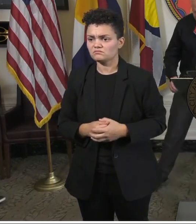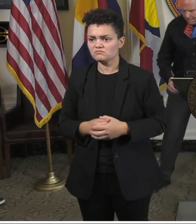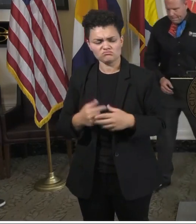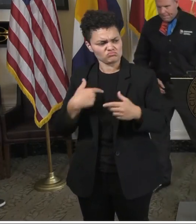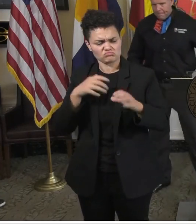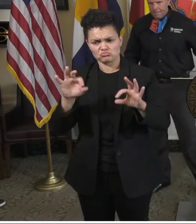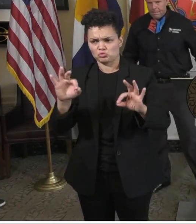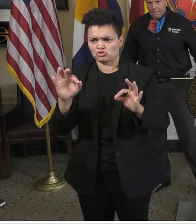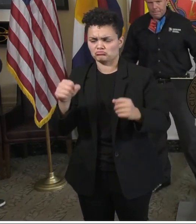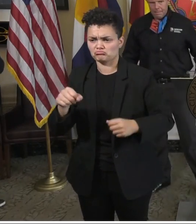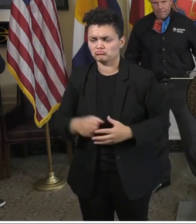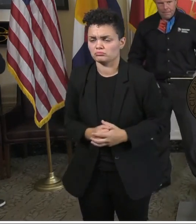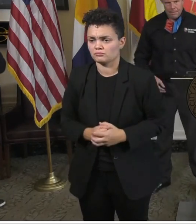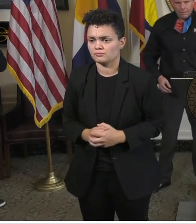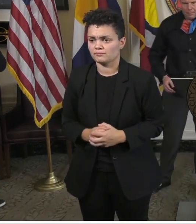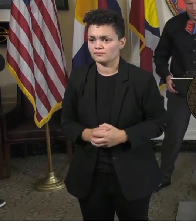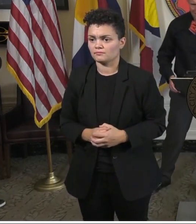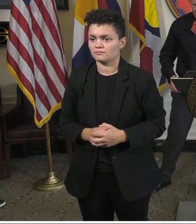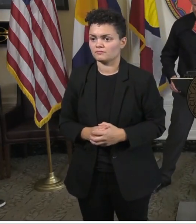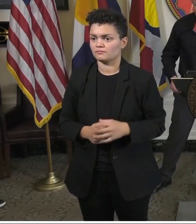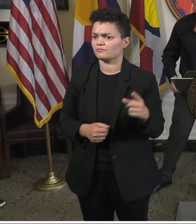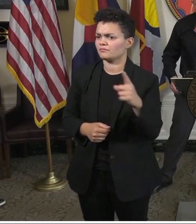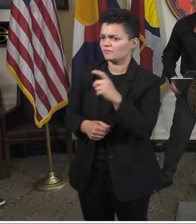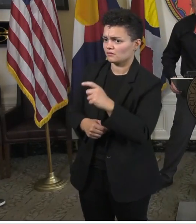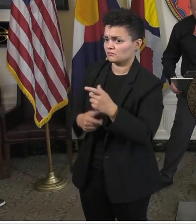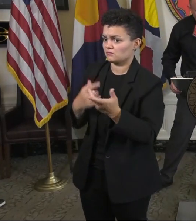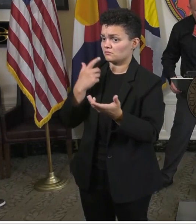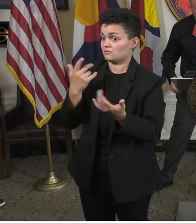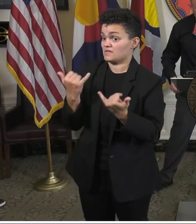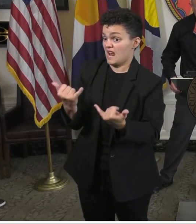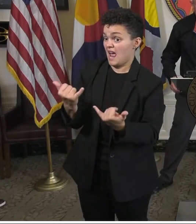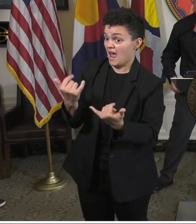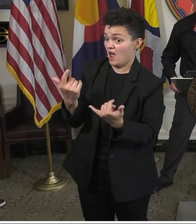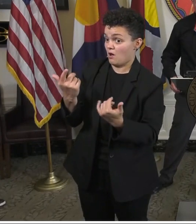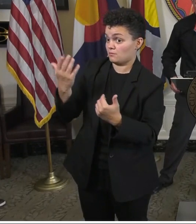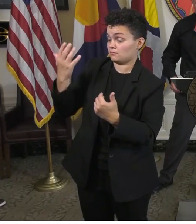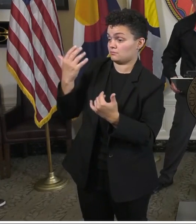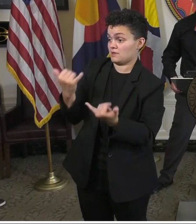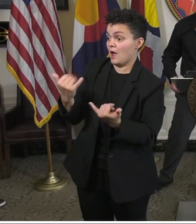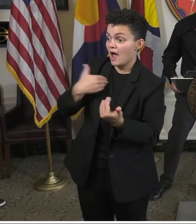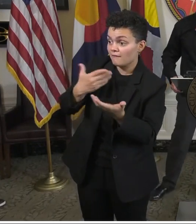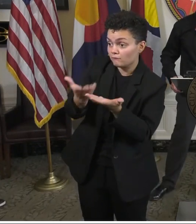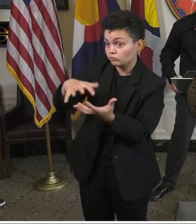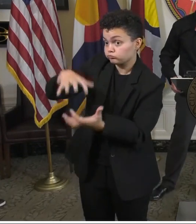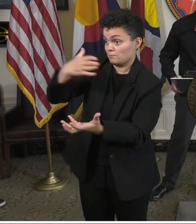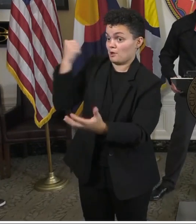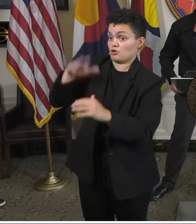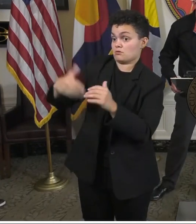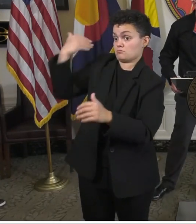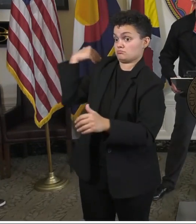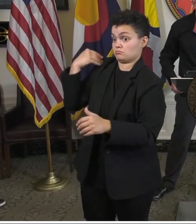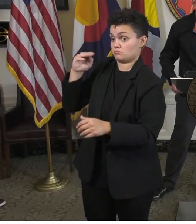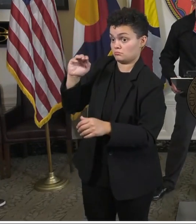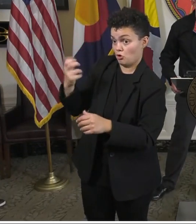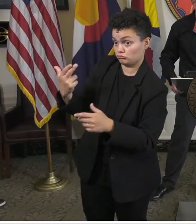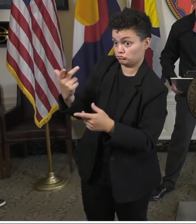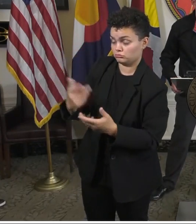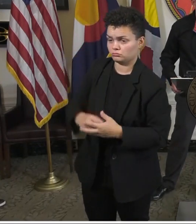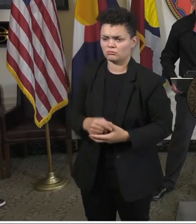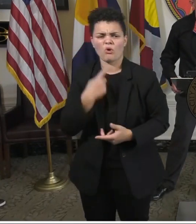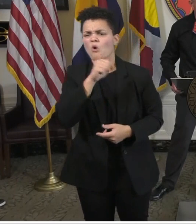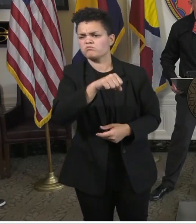So we're better off than we were back in March and April. Yes, I think it's fair to say that we are in a better position right now in terms